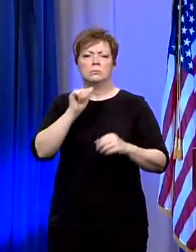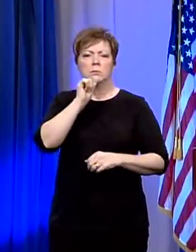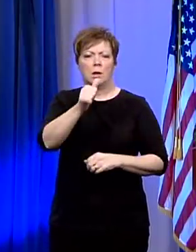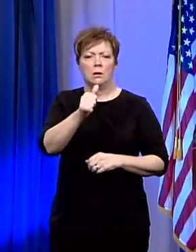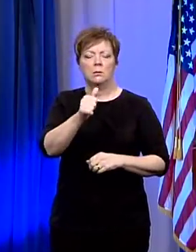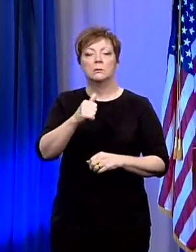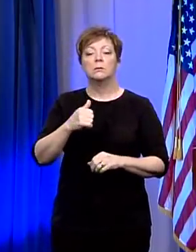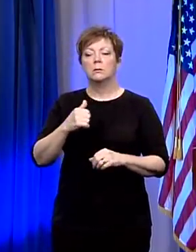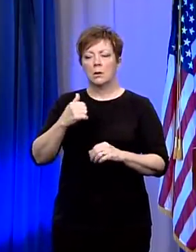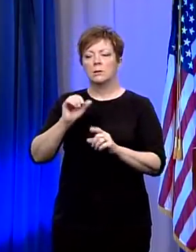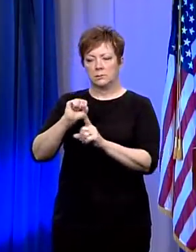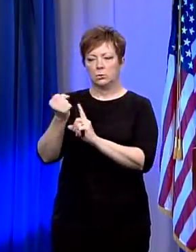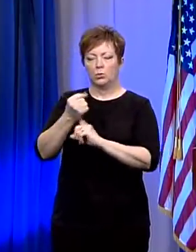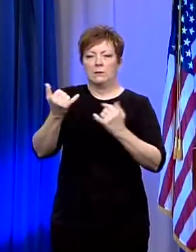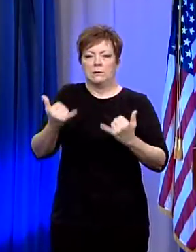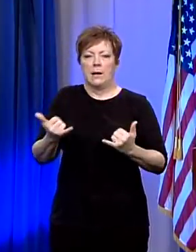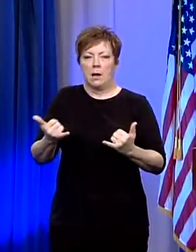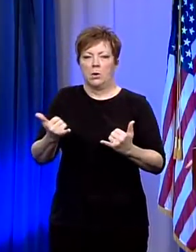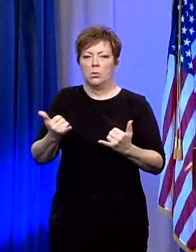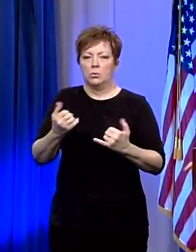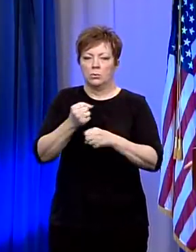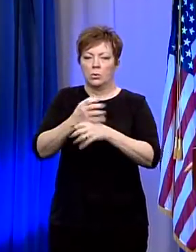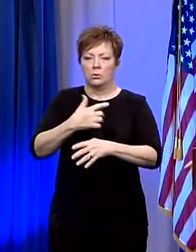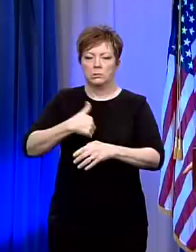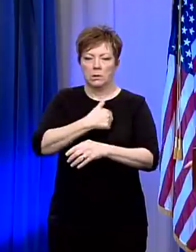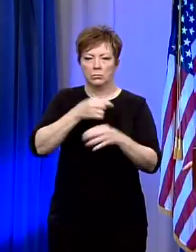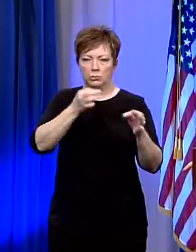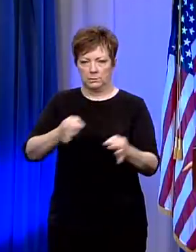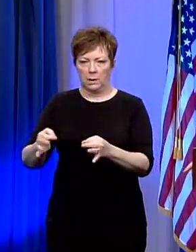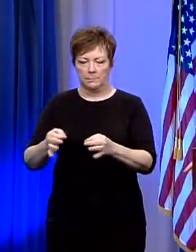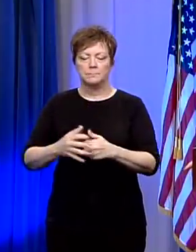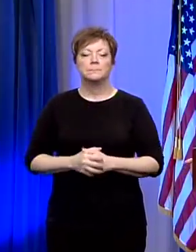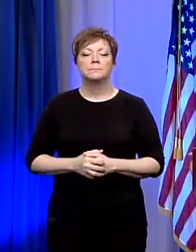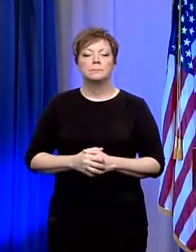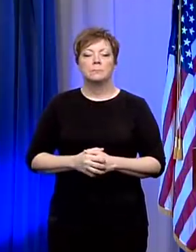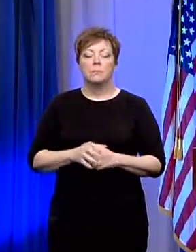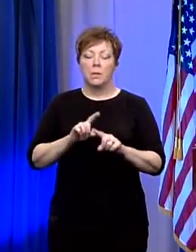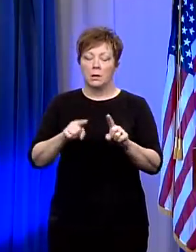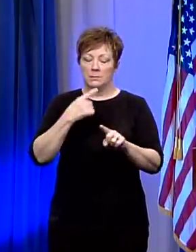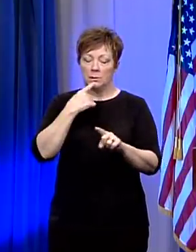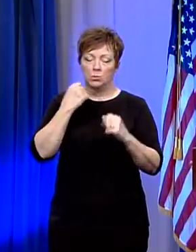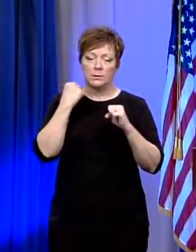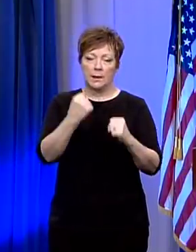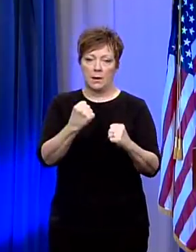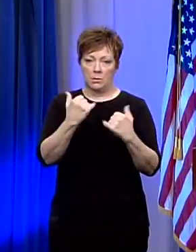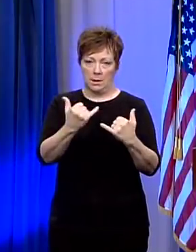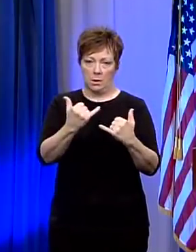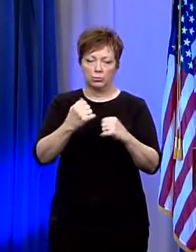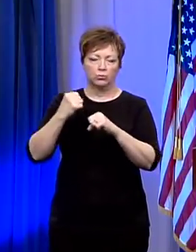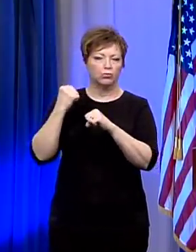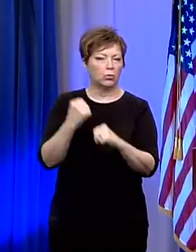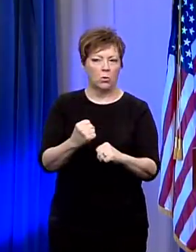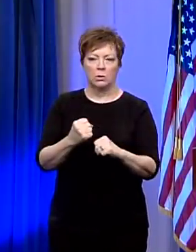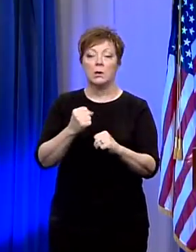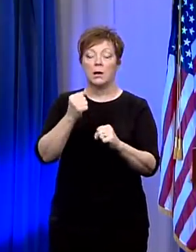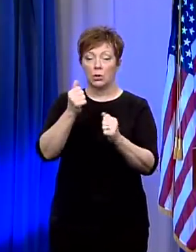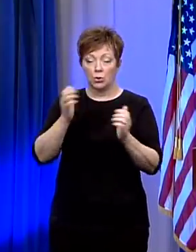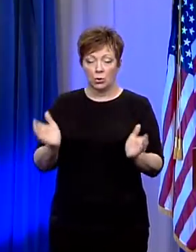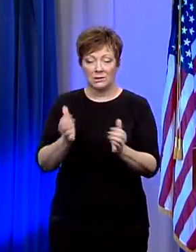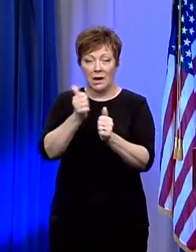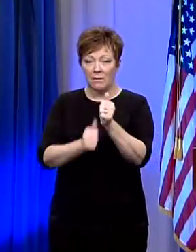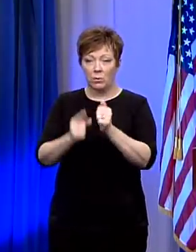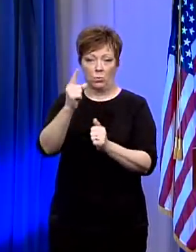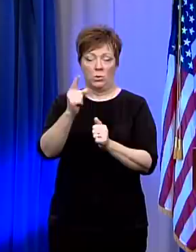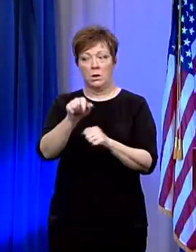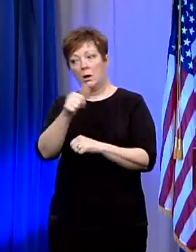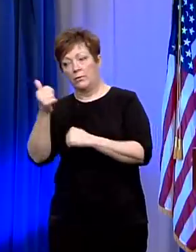we implement this statewide. I would like to say today in the strongest possible terms that I encourage everyone in these other counties not affected by